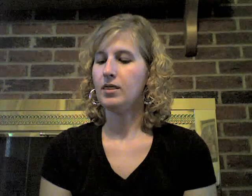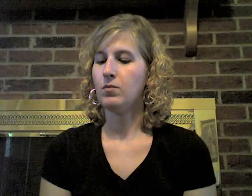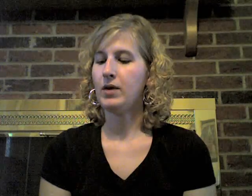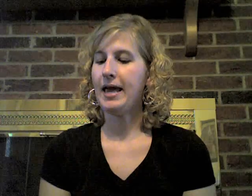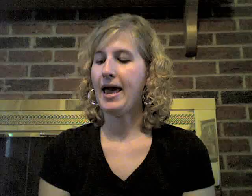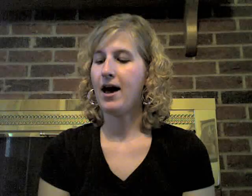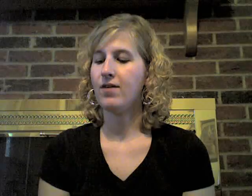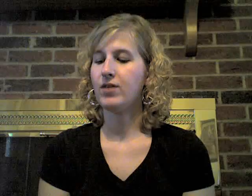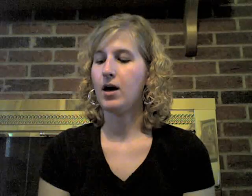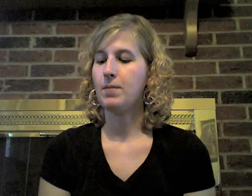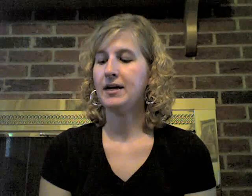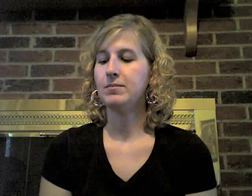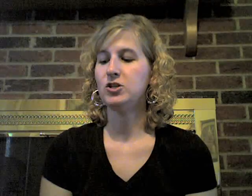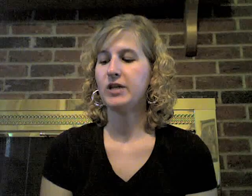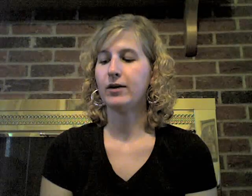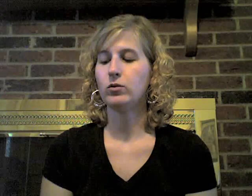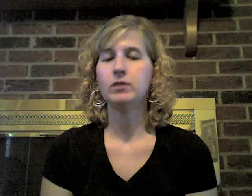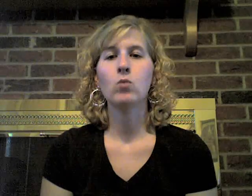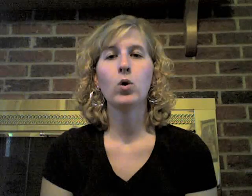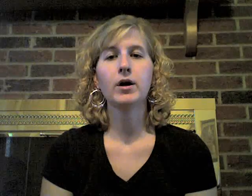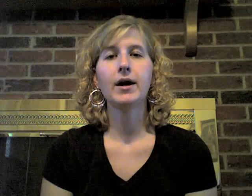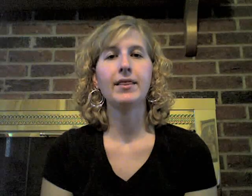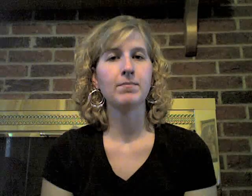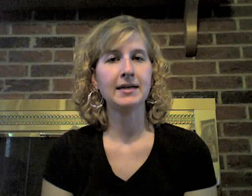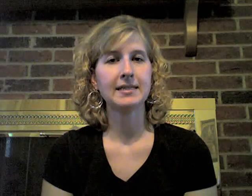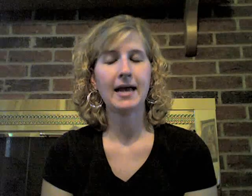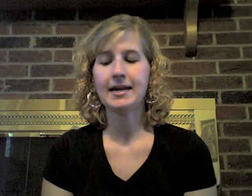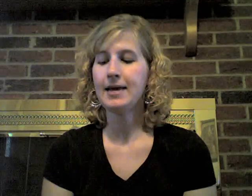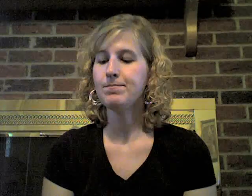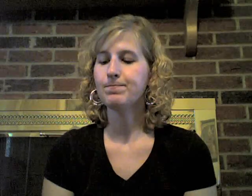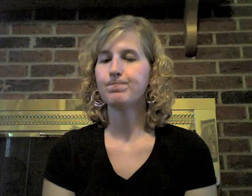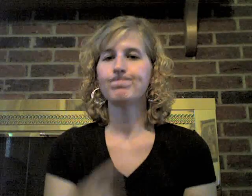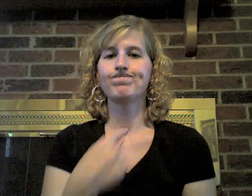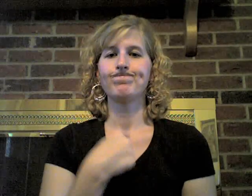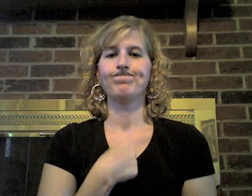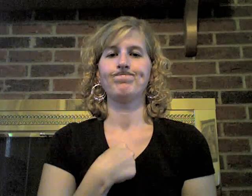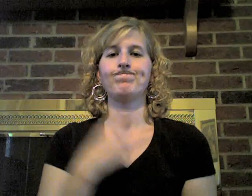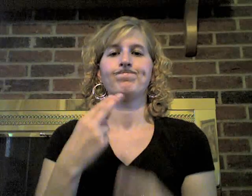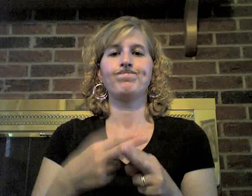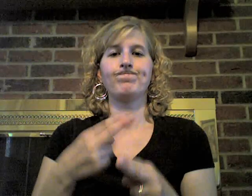Then we have my name is Jacqueline Moore, and then my sign name.